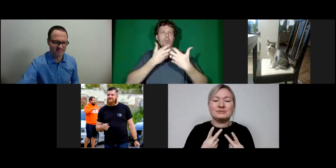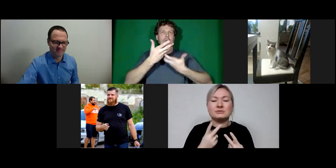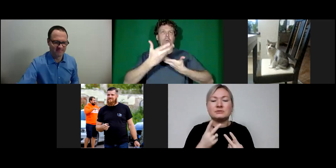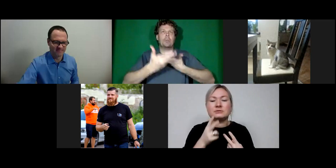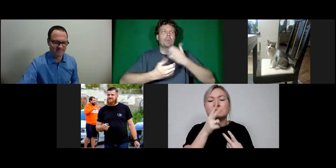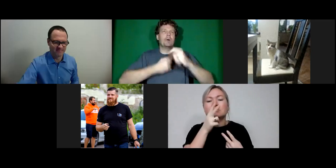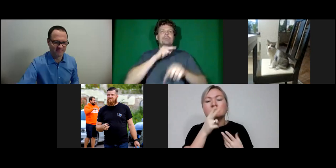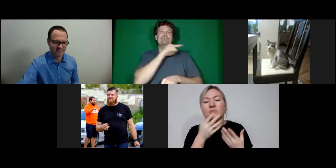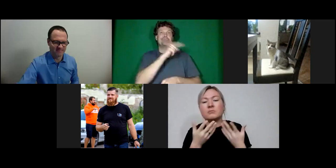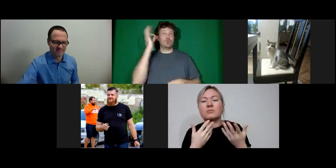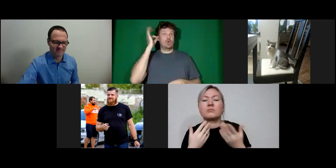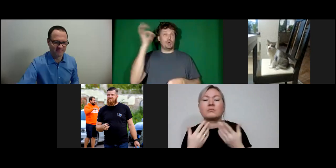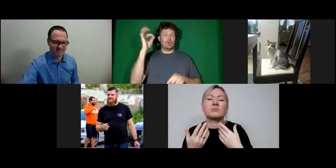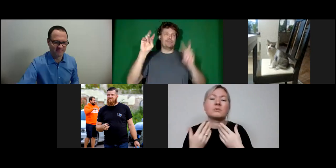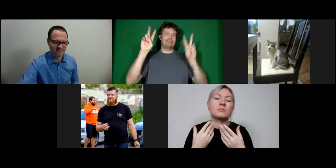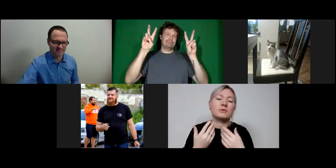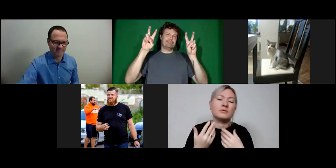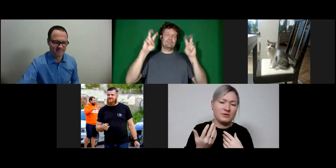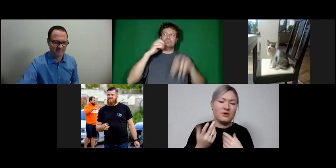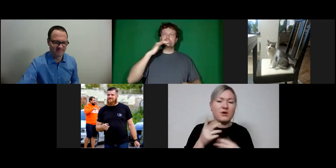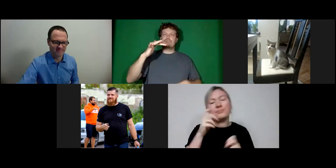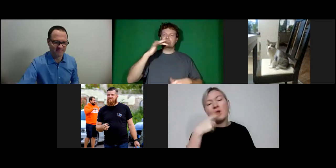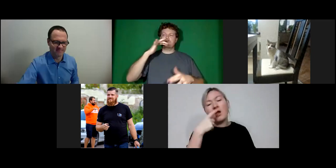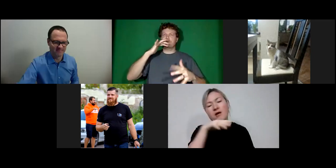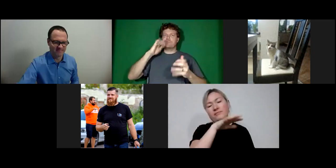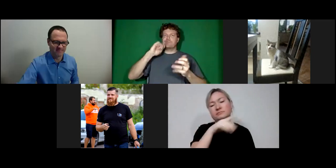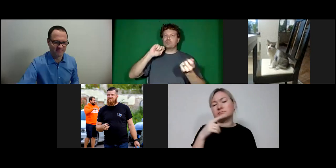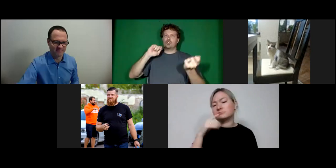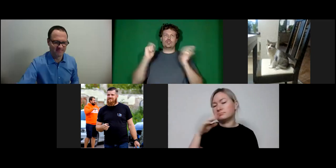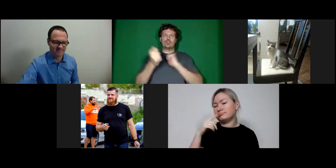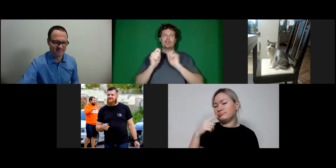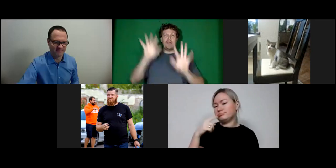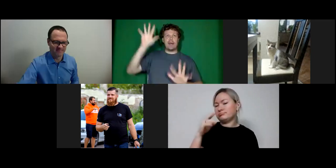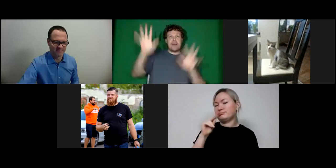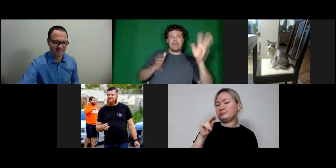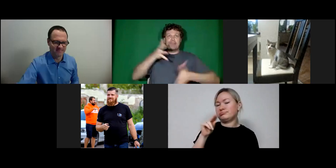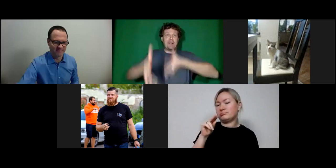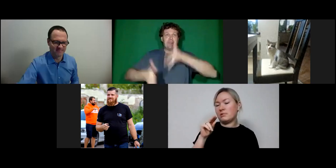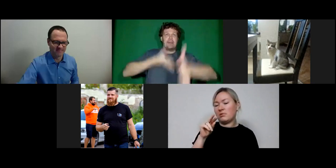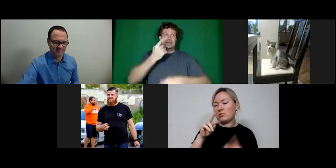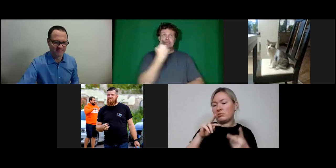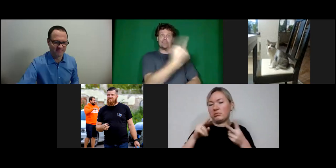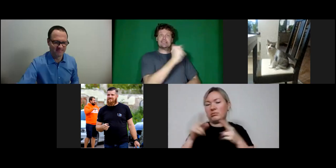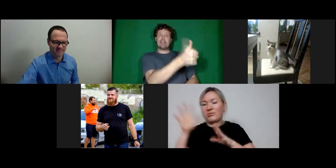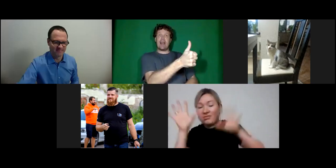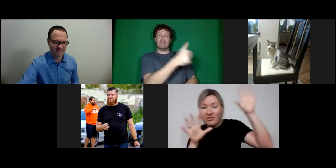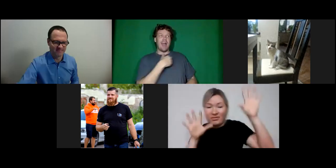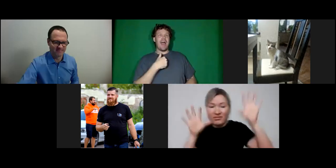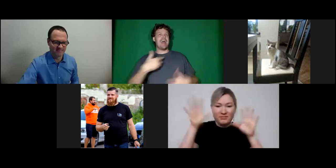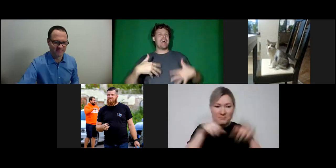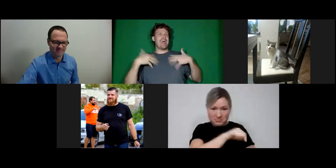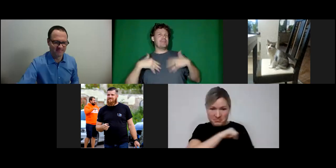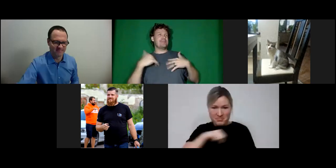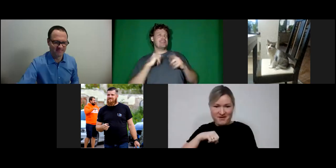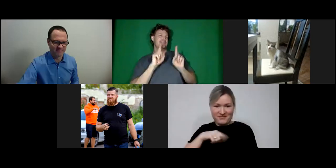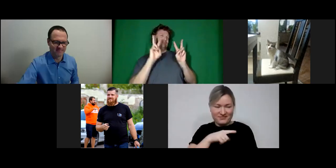about 2 months out of the 10-month period to find my footing and how to communicate with my team, to where many